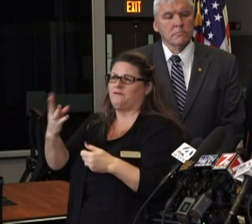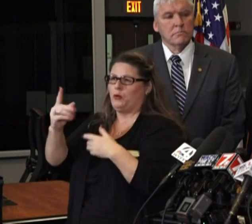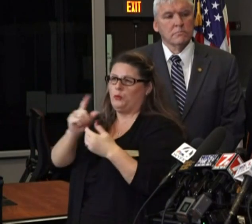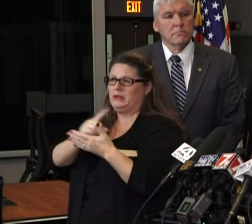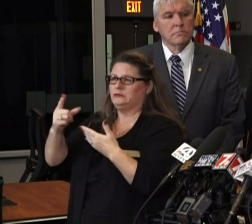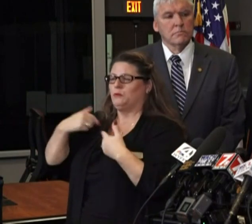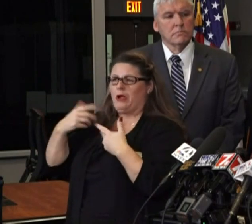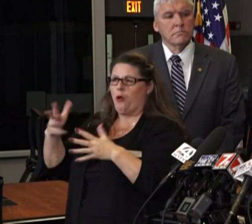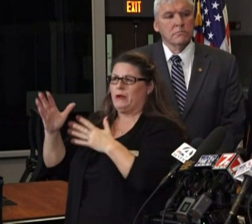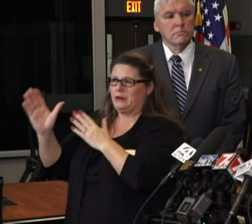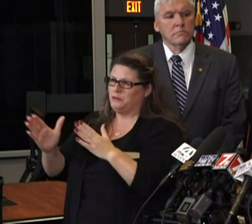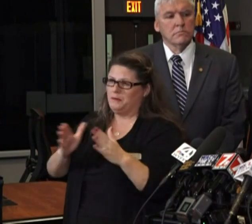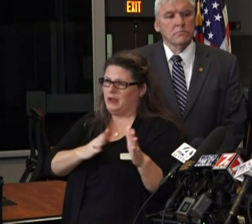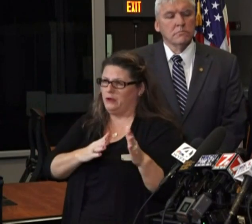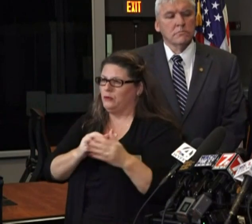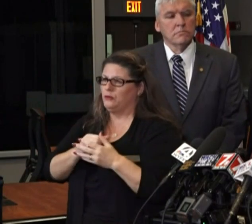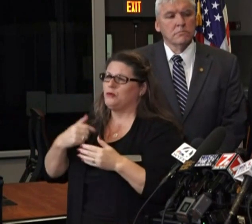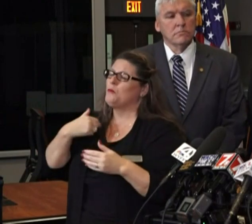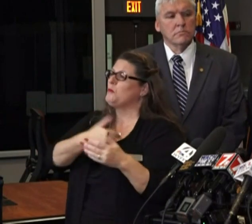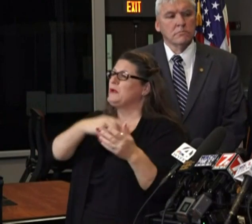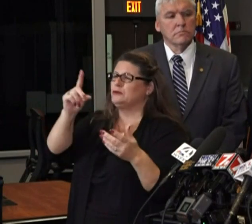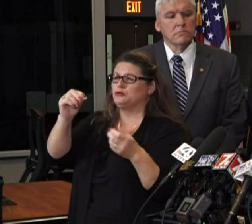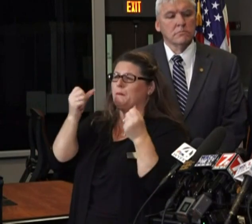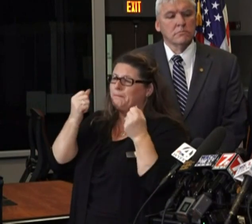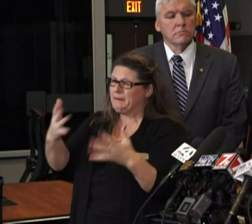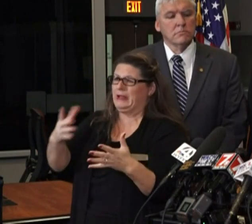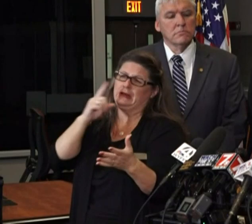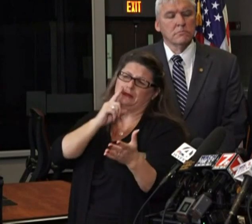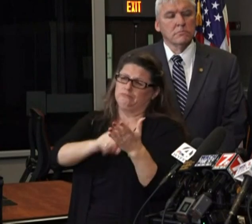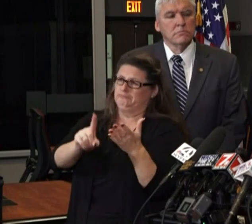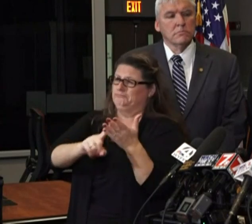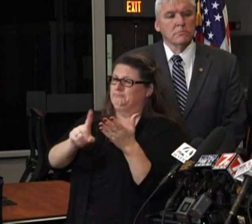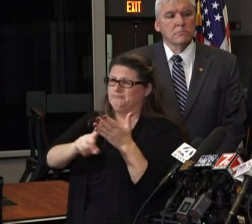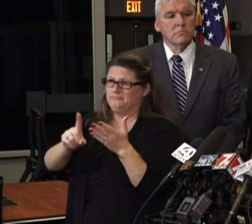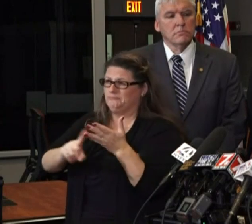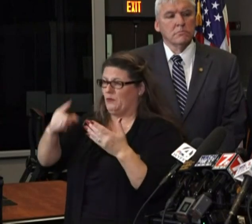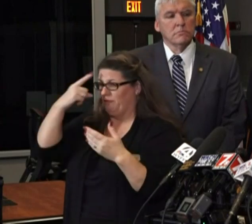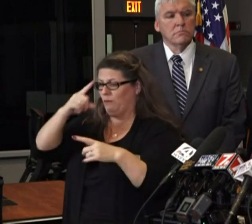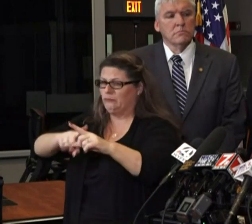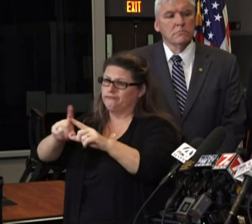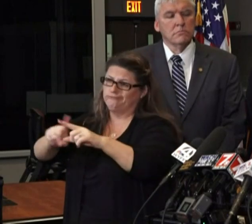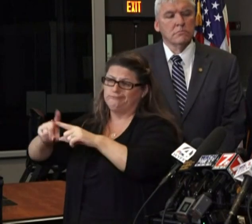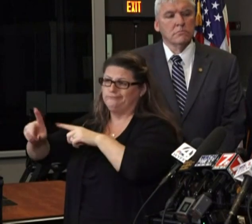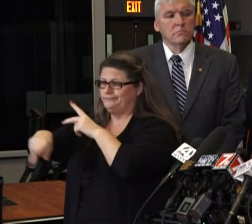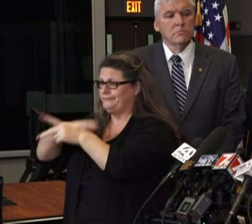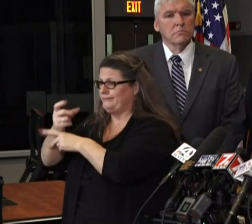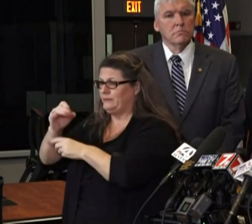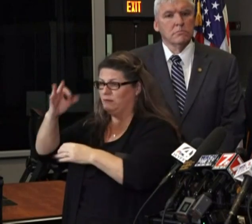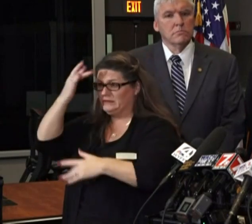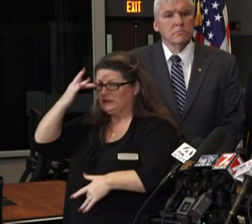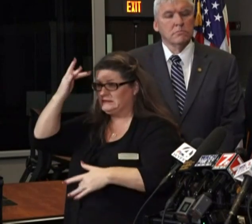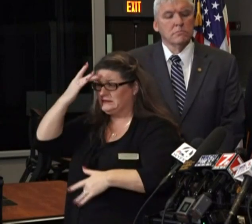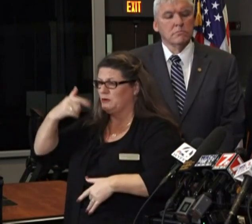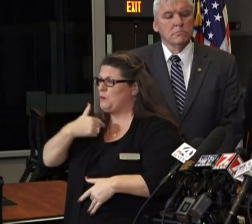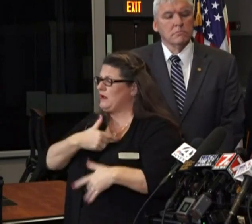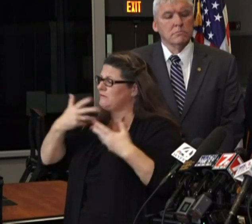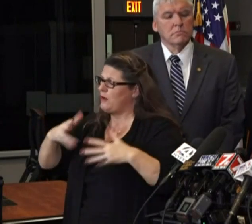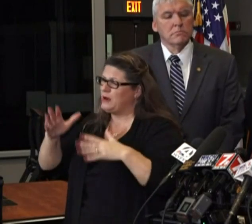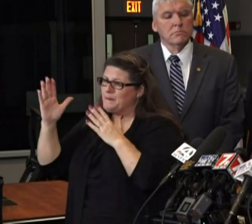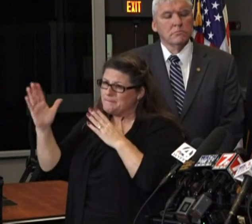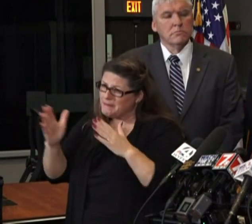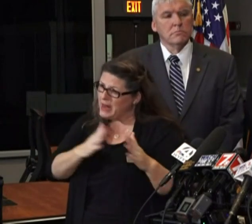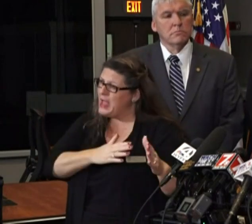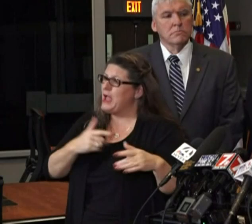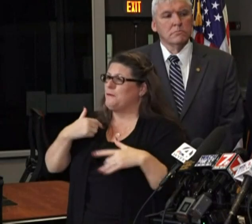disease investigations each year for a variety of illnesses. We have planned, prepared, and tested our ability